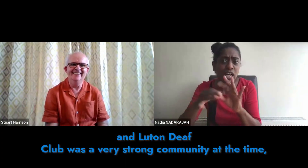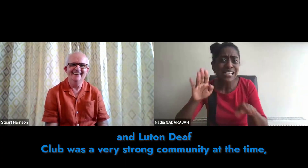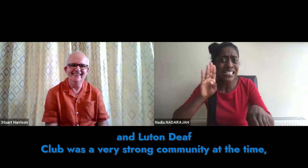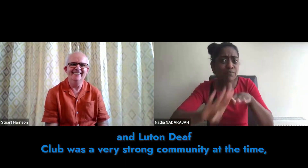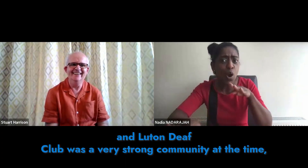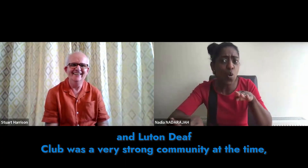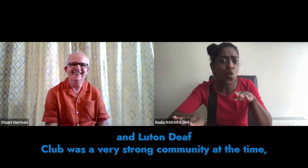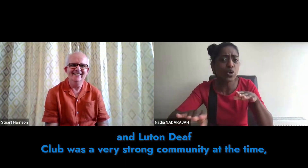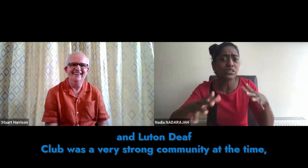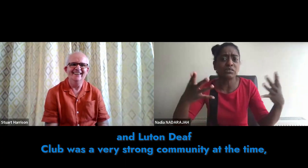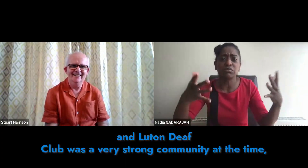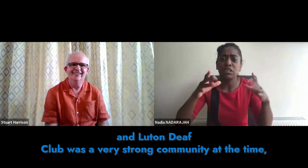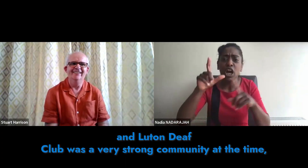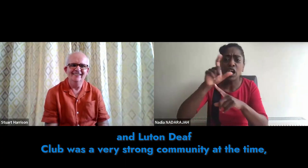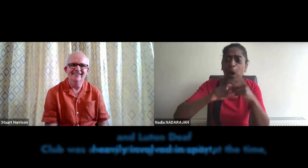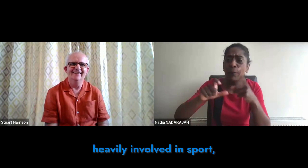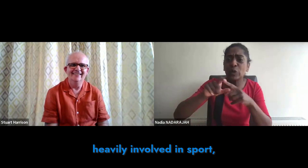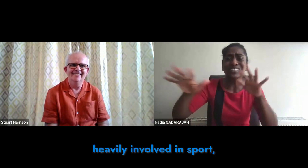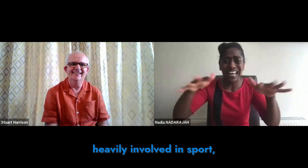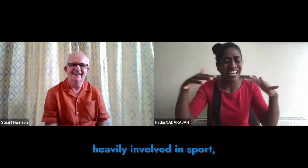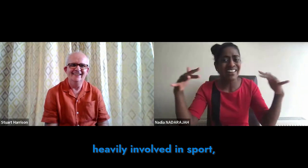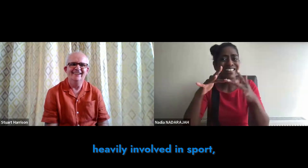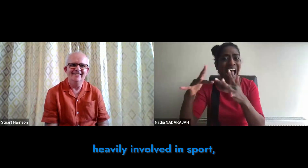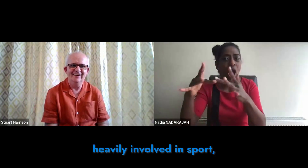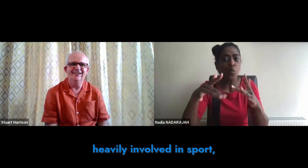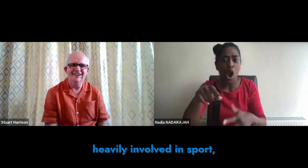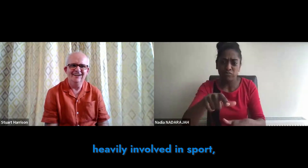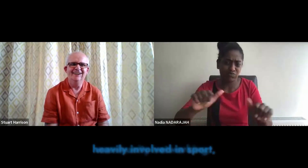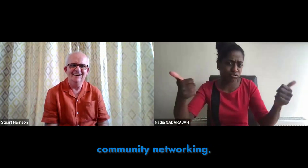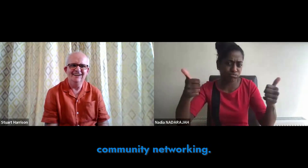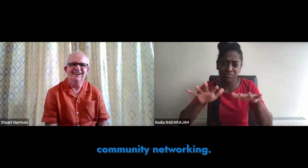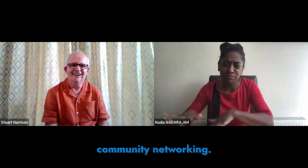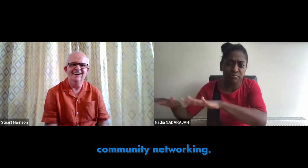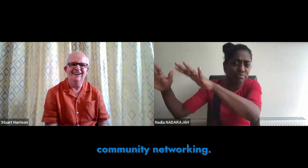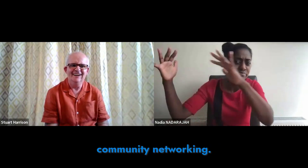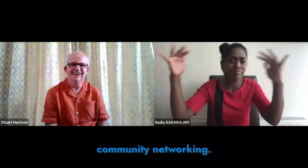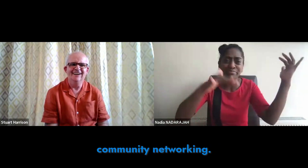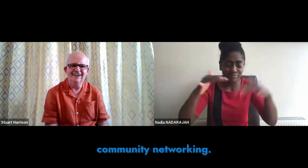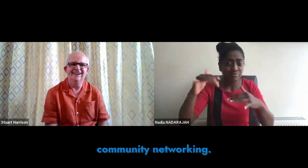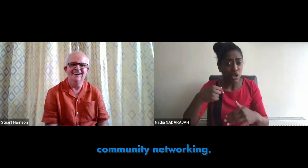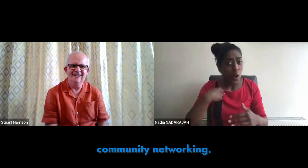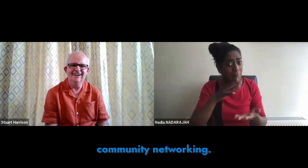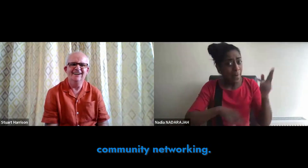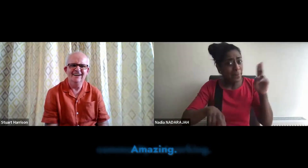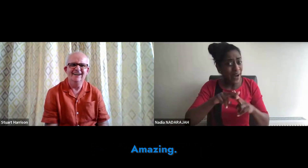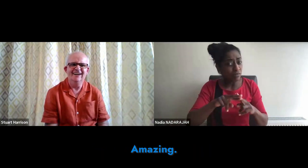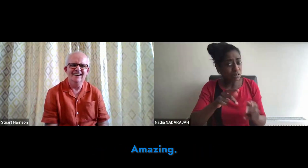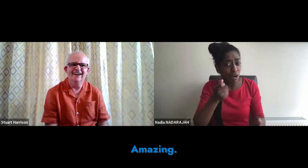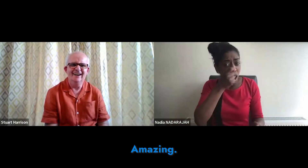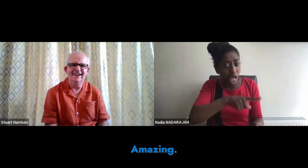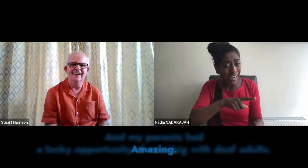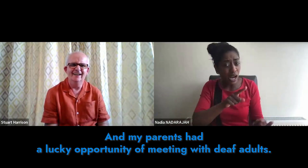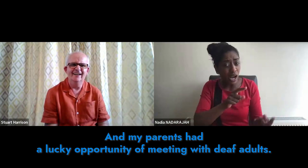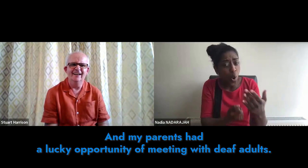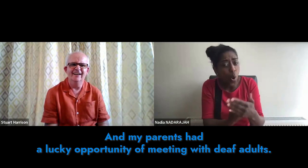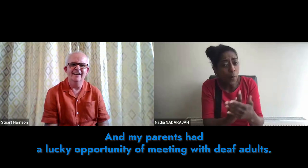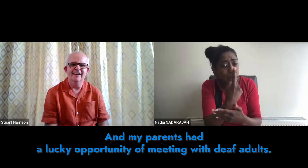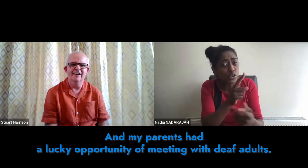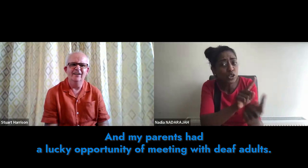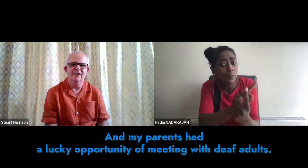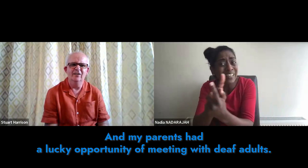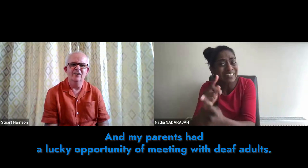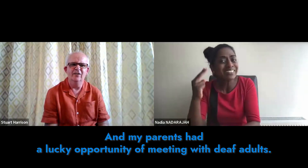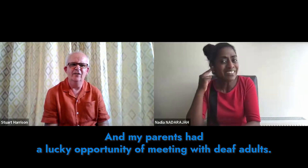was a very strong community at the time, heavily involved in sport, community networking, amazing. And